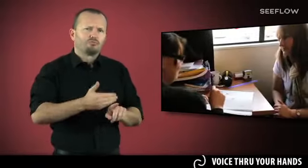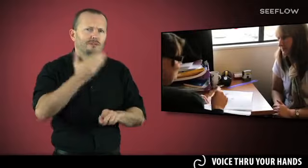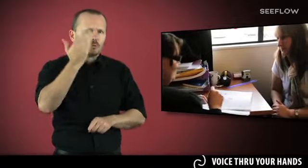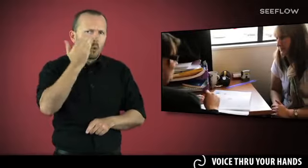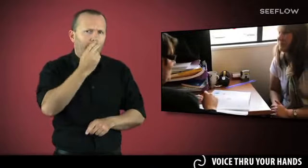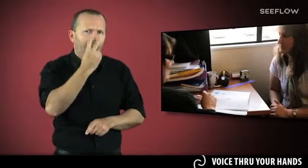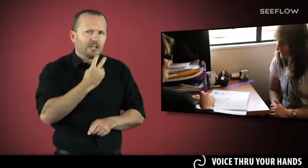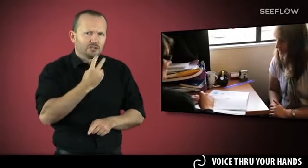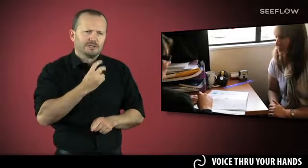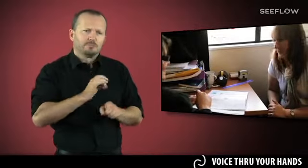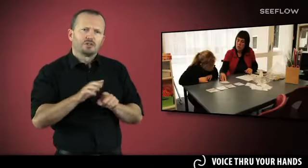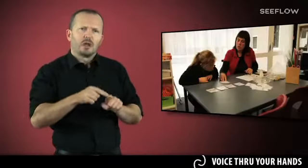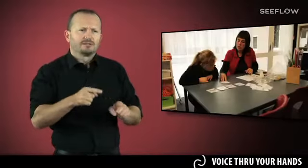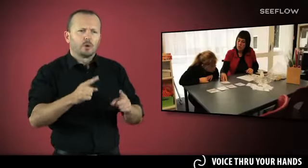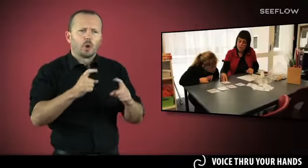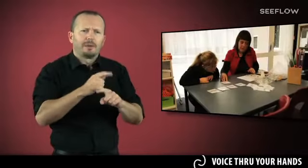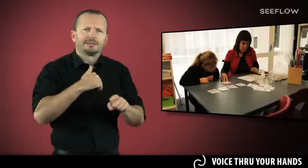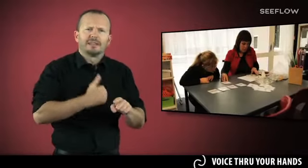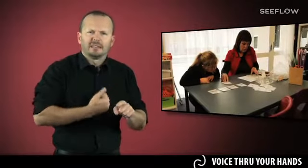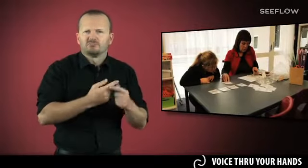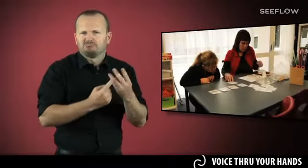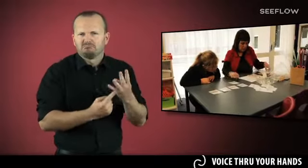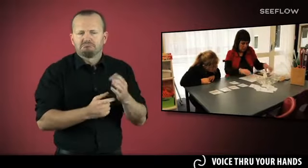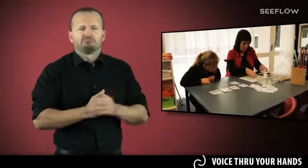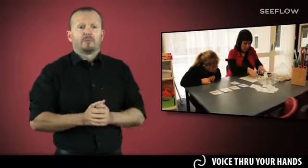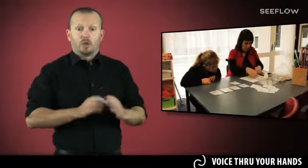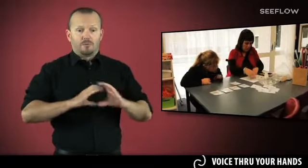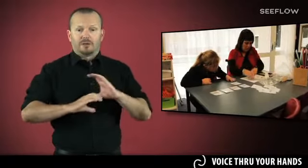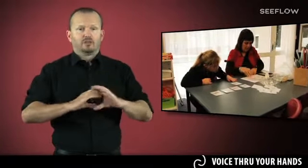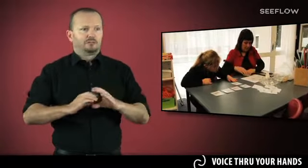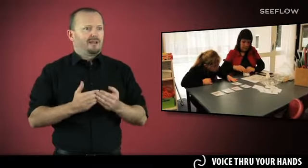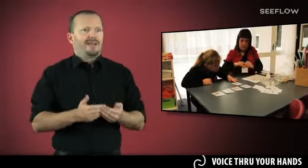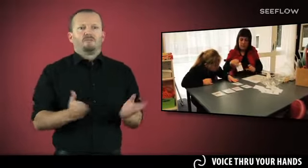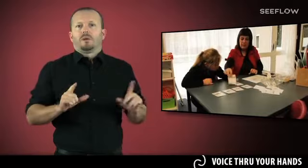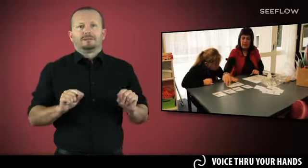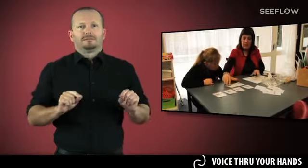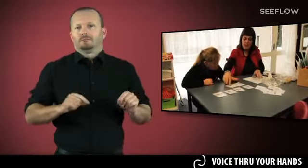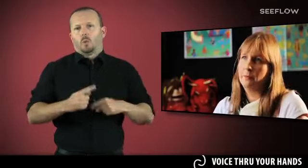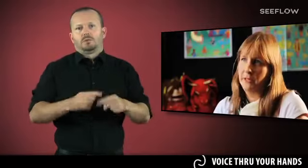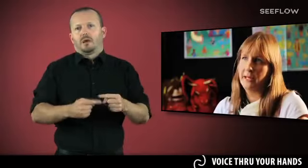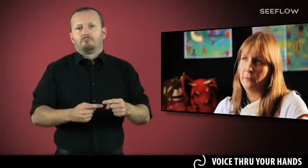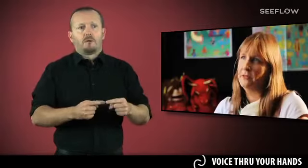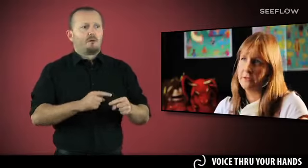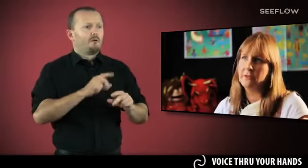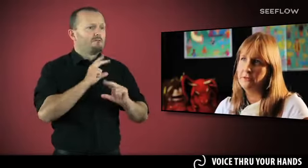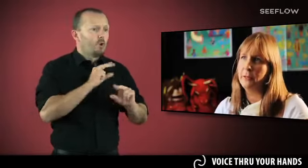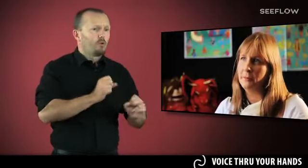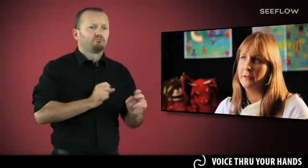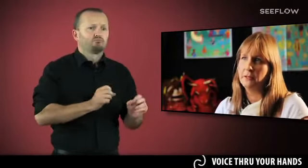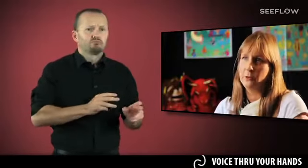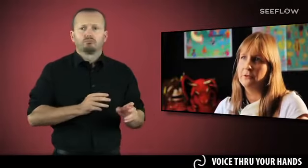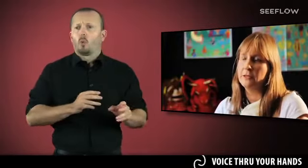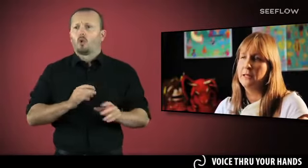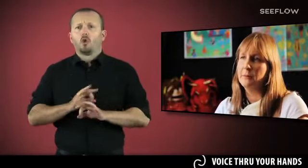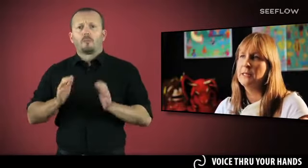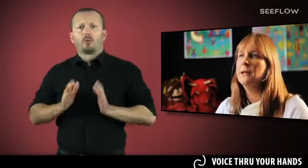some children with complex needs in schools. Communication is something we do every day, whether we do it non-verbally or verbally. We communicate with lots of different people